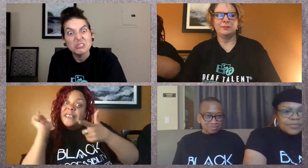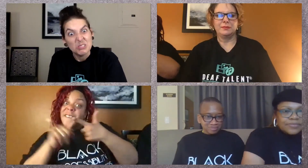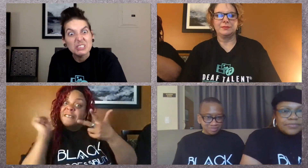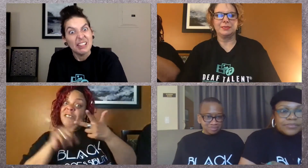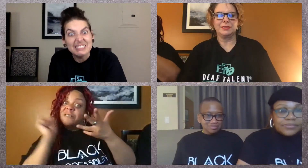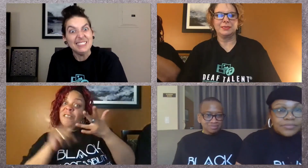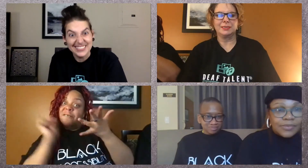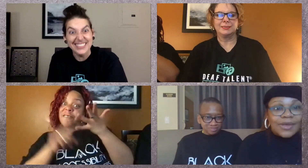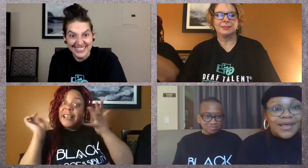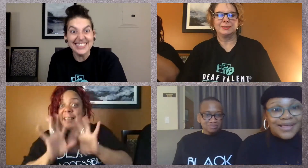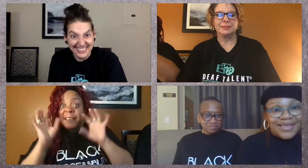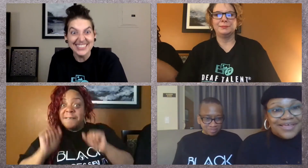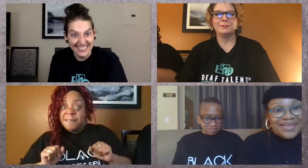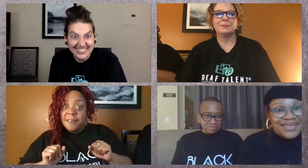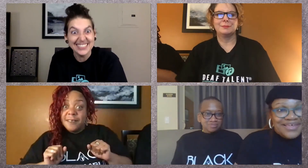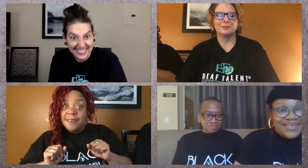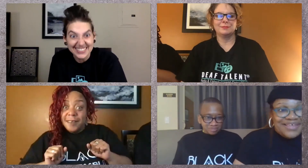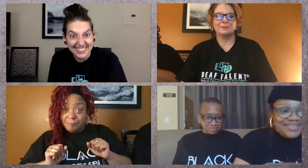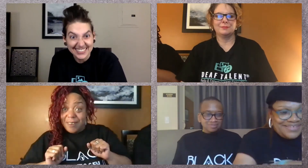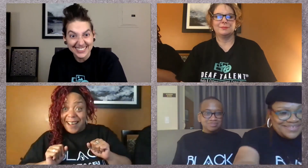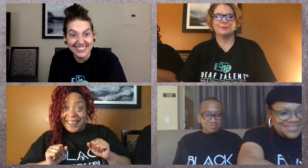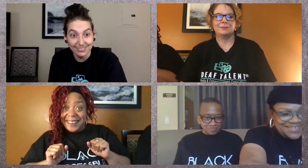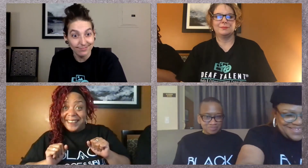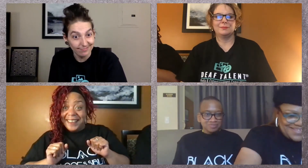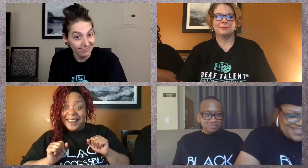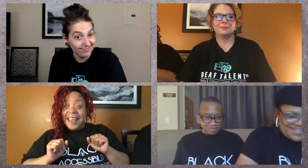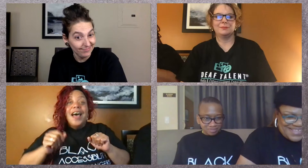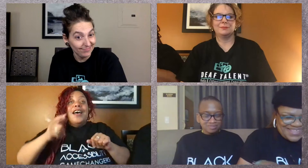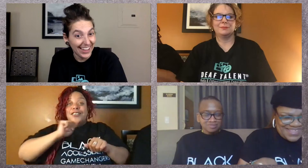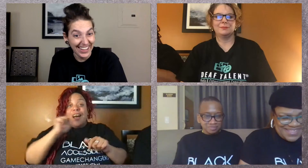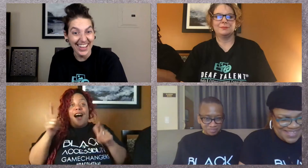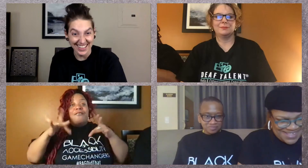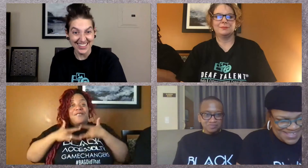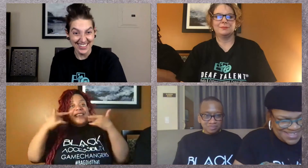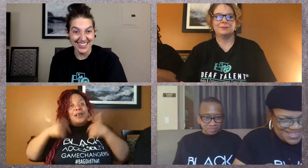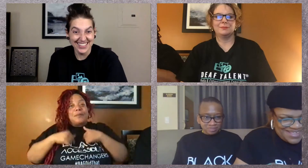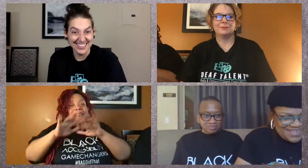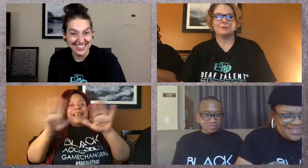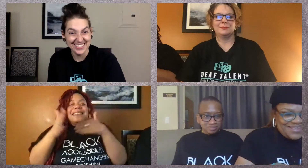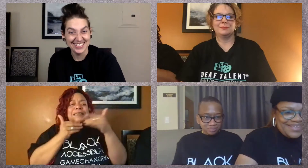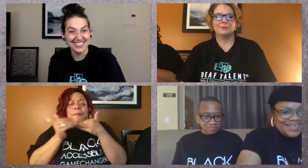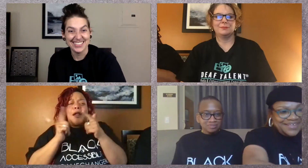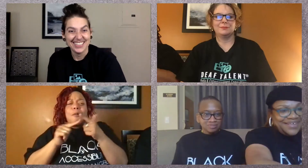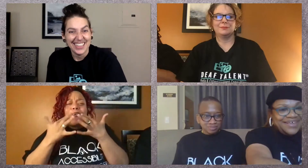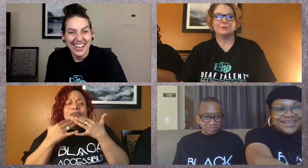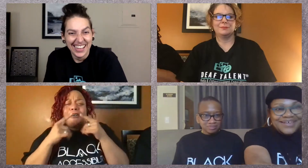I know you have grandparents who were just do this, and this, right?